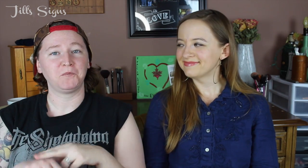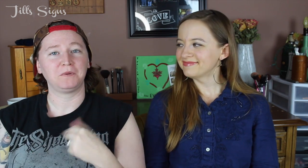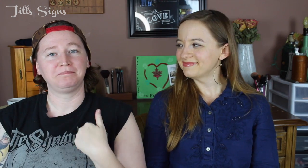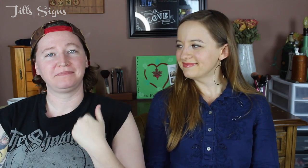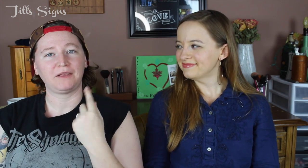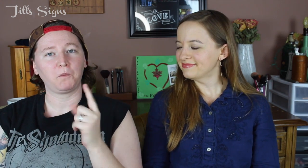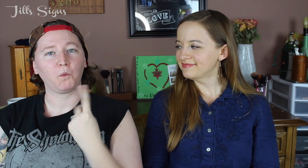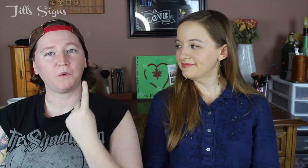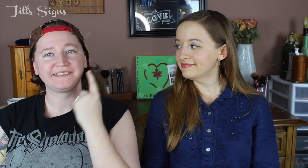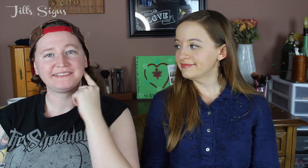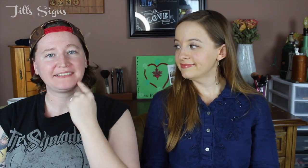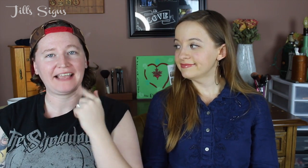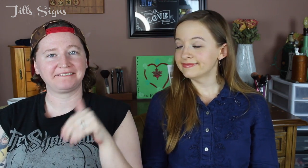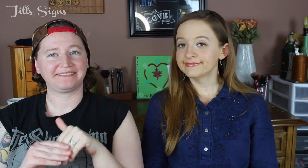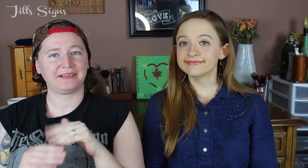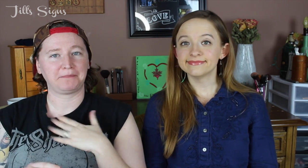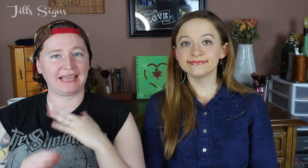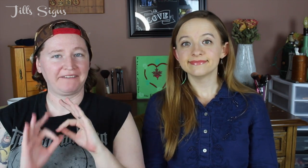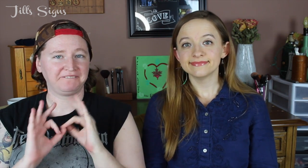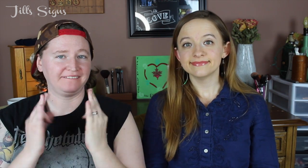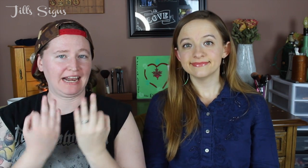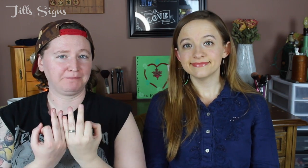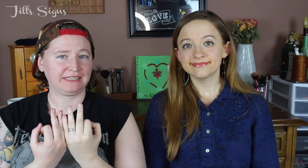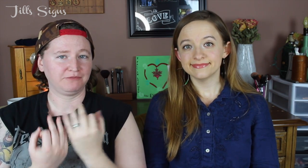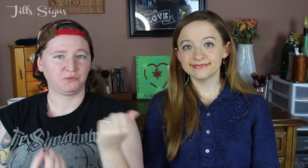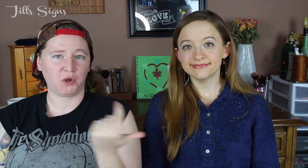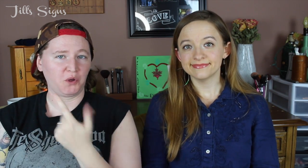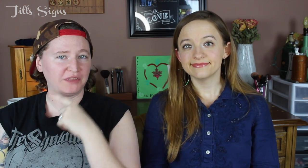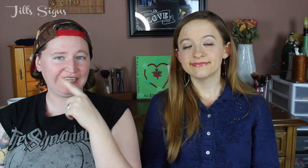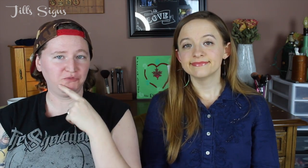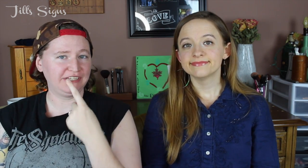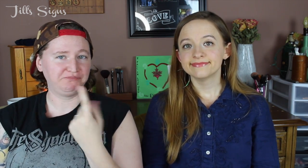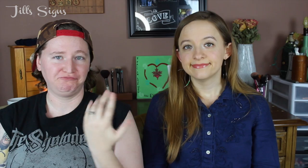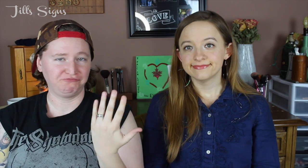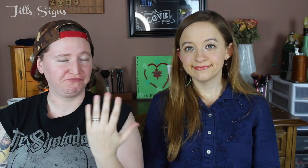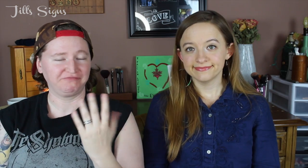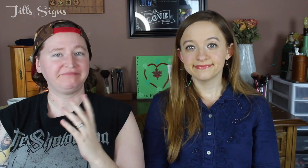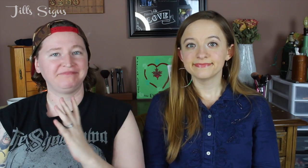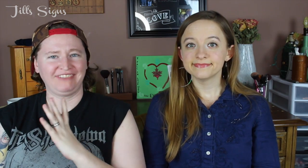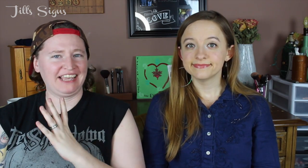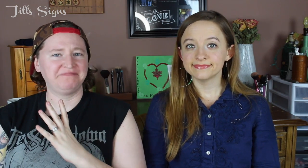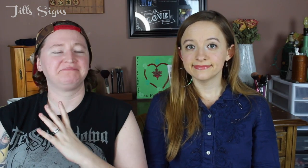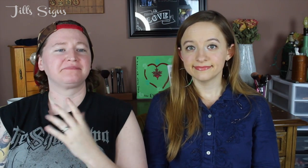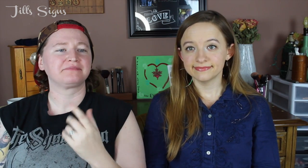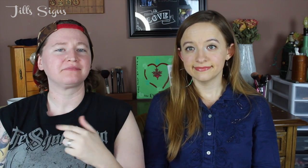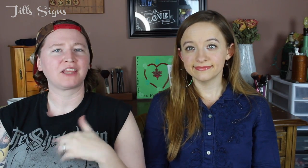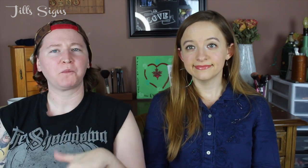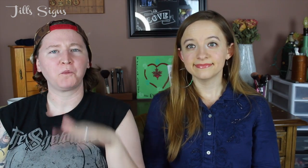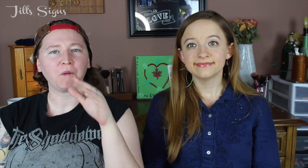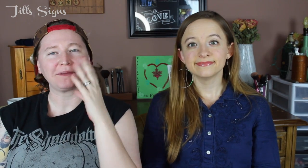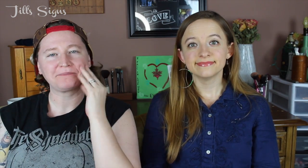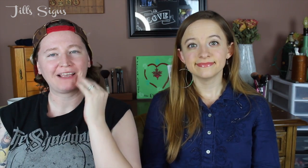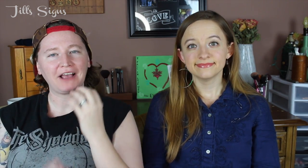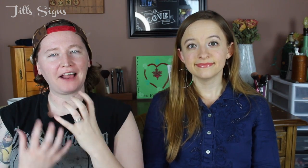Hi. So, of course, being the only deaf person in my family, everybody's hearing, which is fine. I